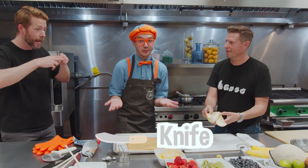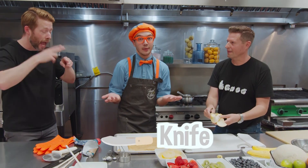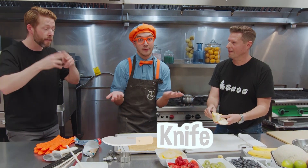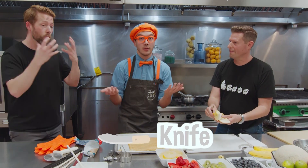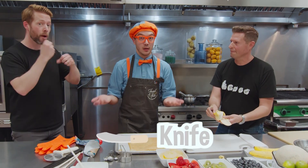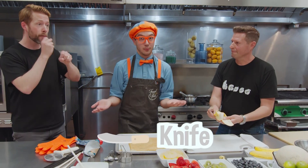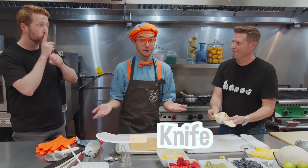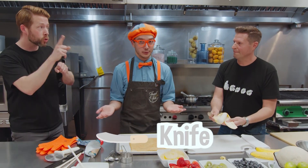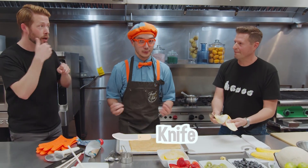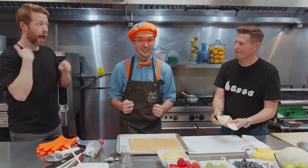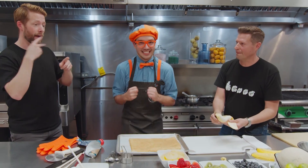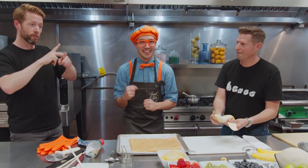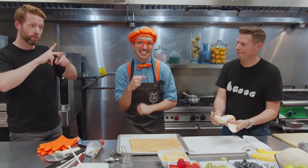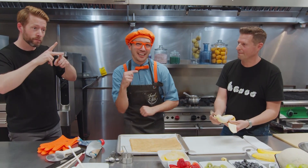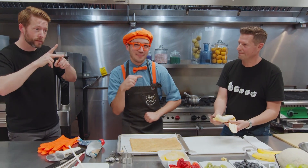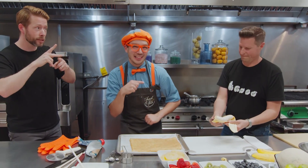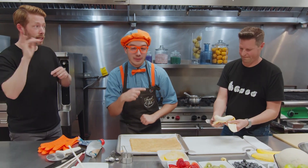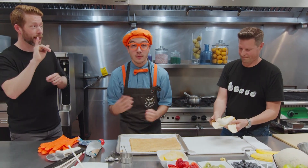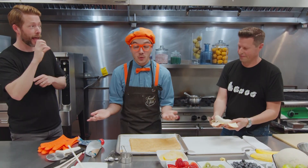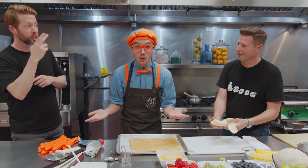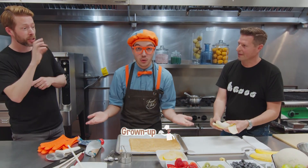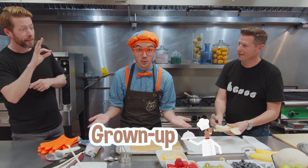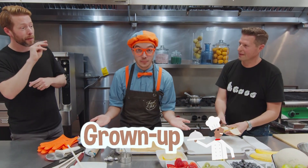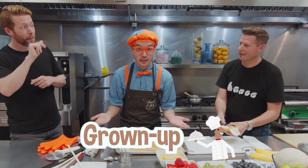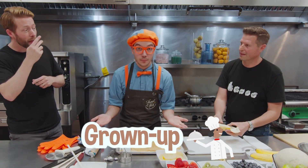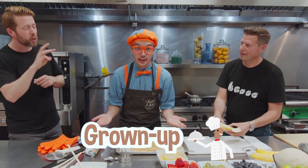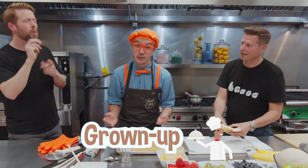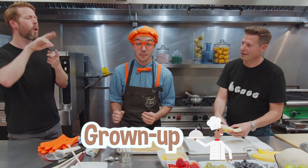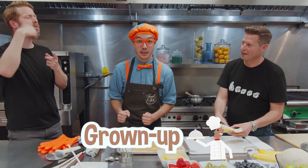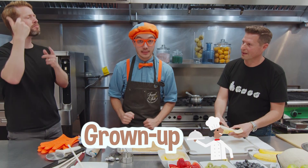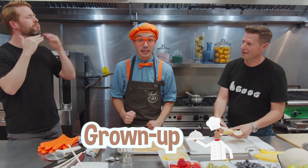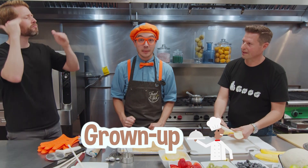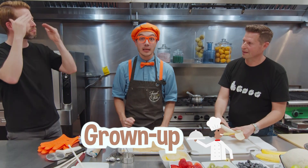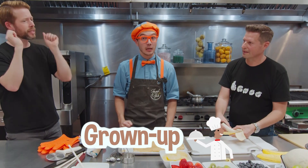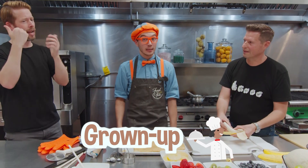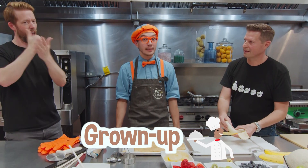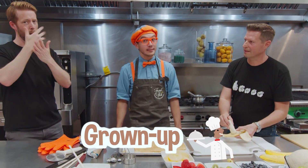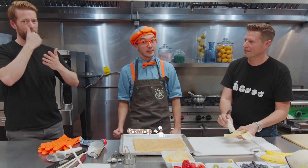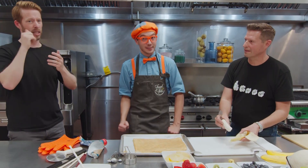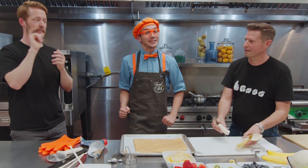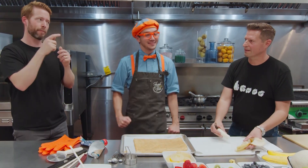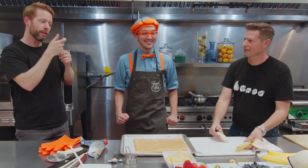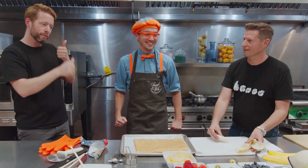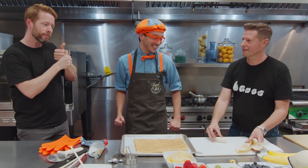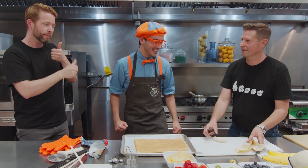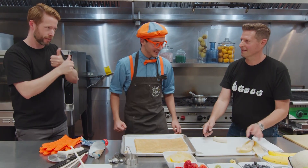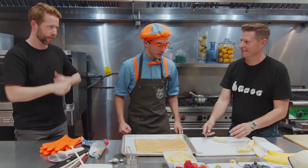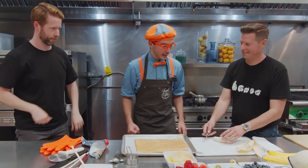make sure you have a professional, like Chef Matthew, or a grown-up to help you out, because they can be a little dangerous.